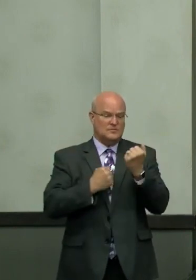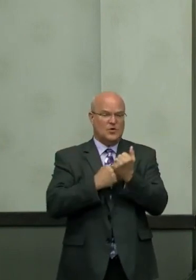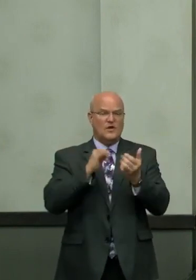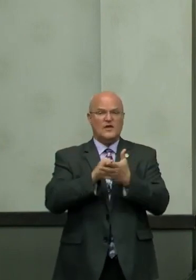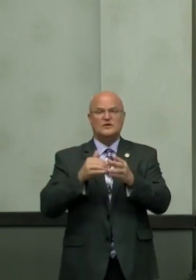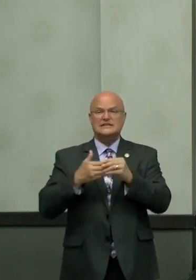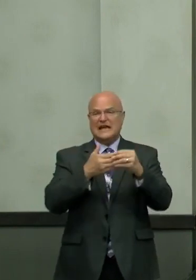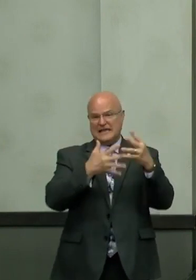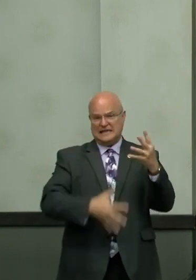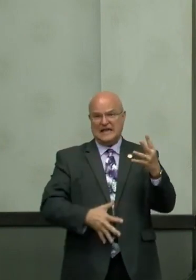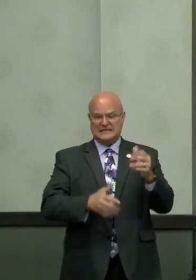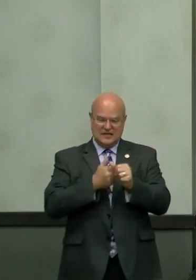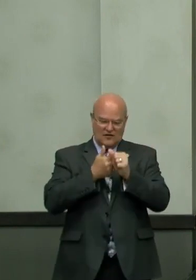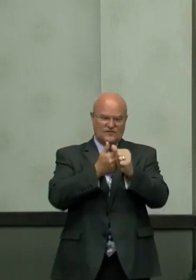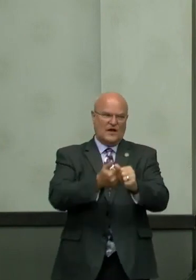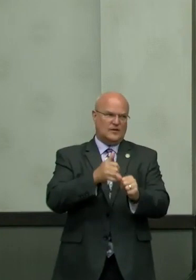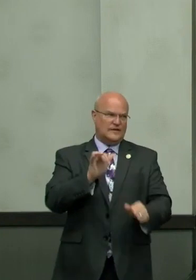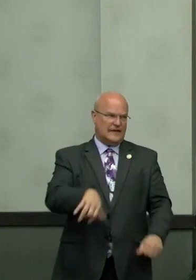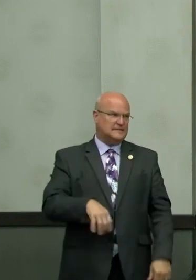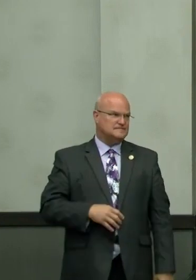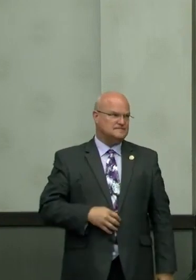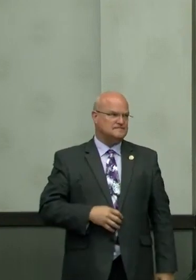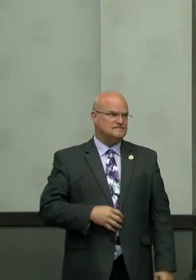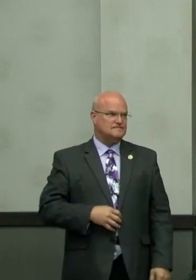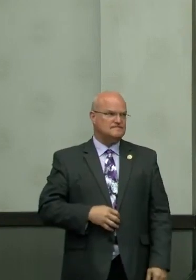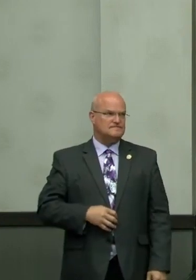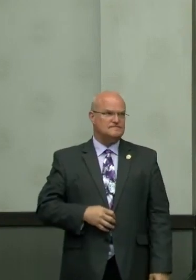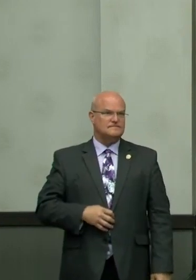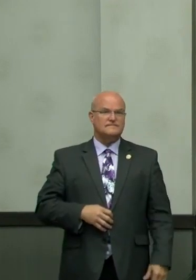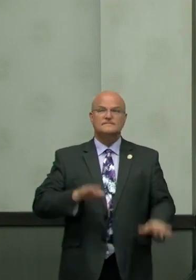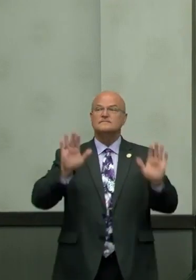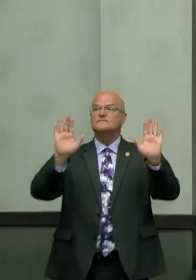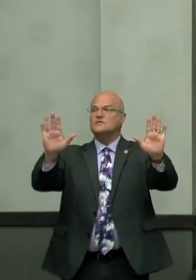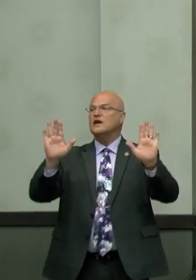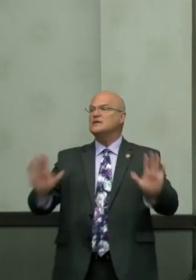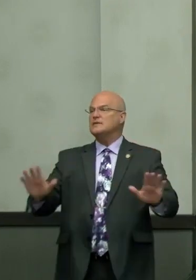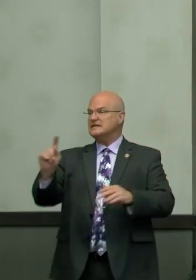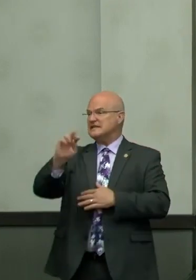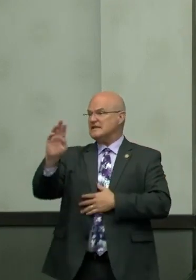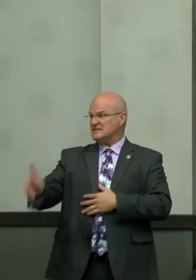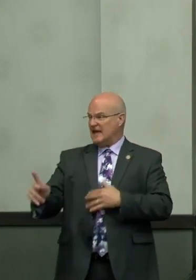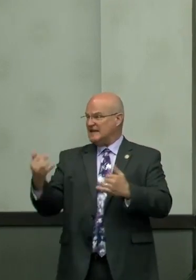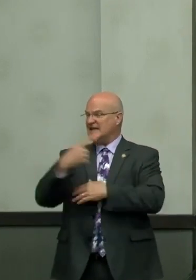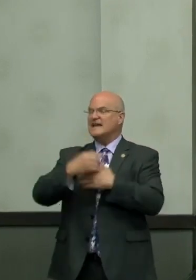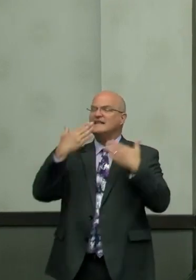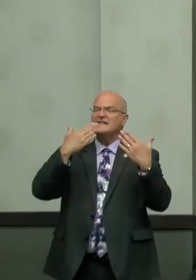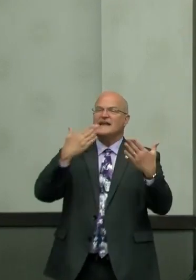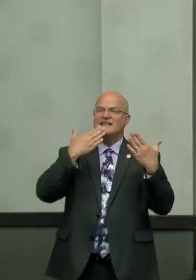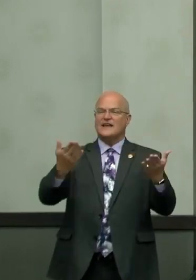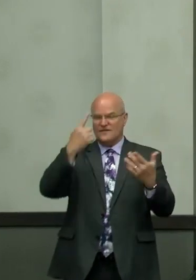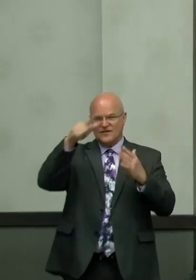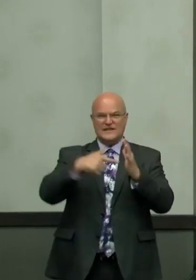those guidelines and are following them. It's great to be in Texarkana today. Thank